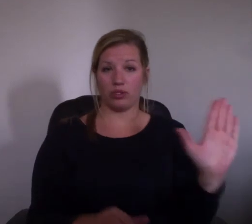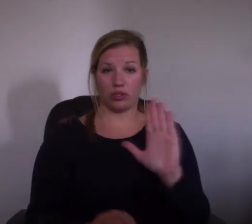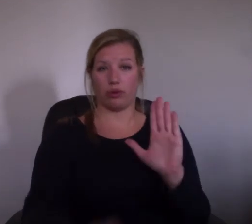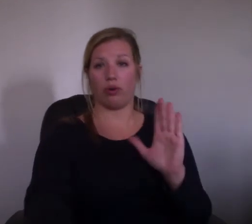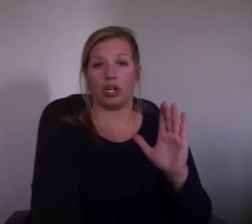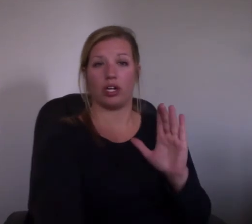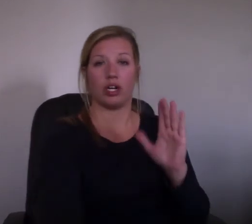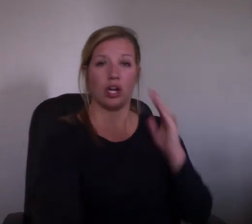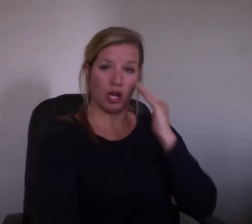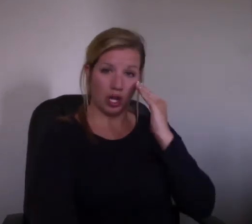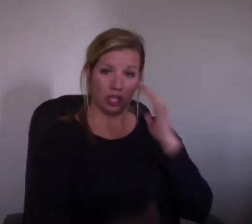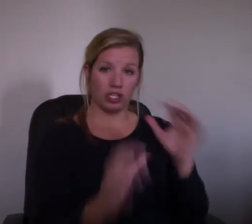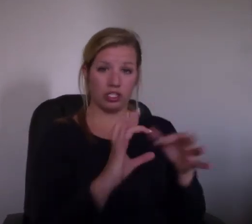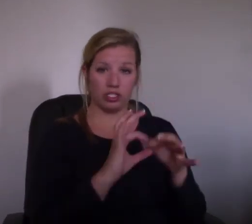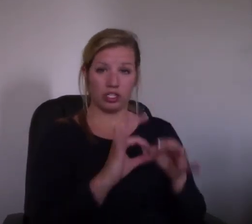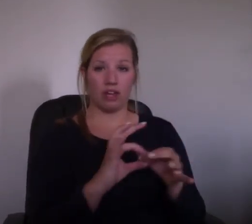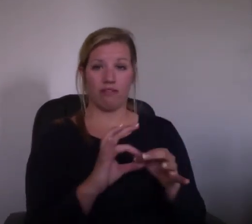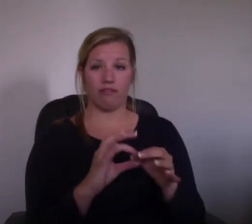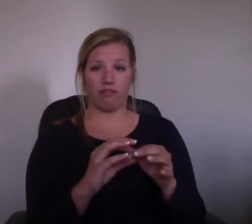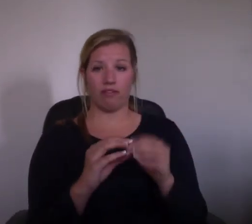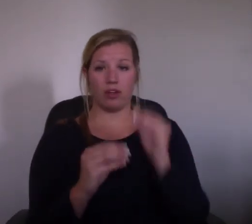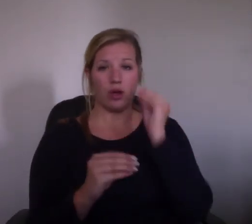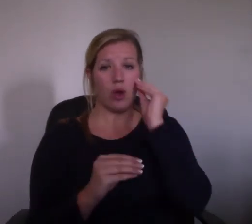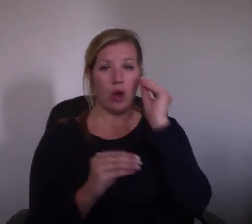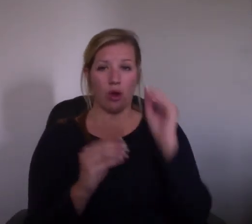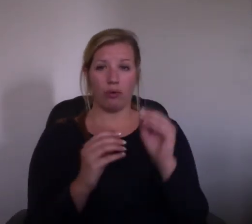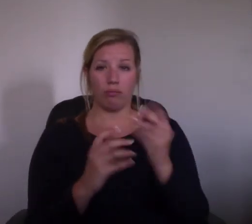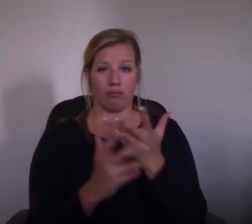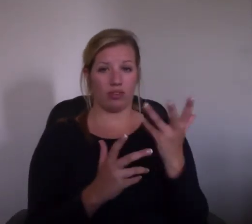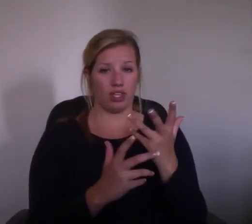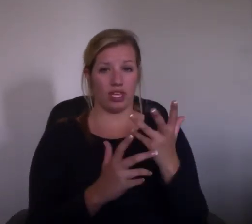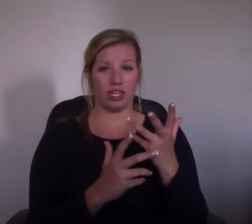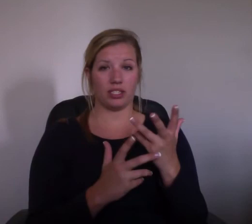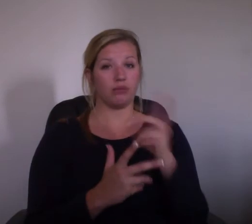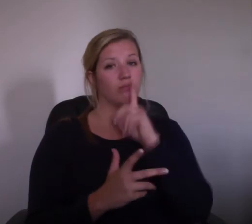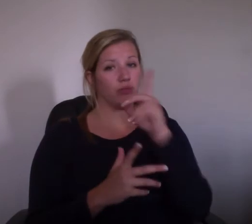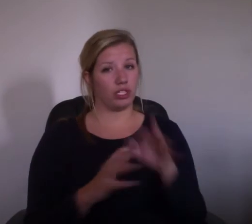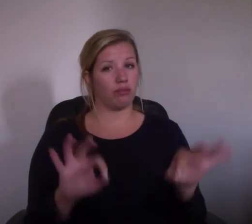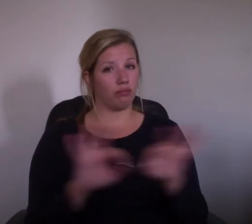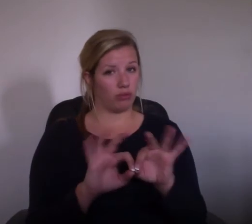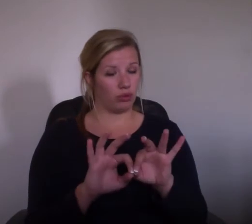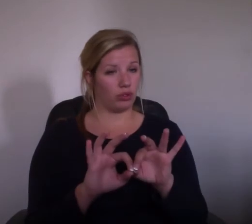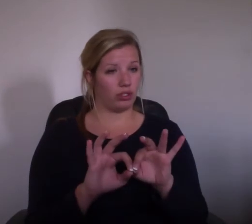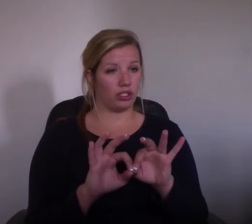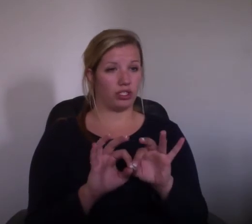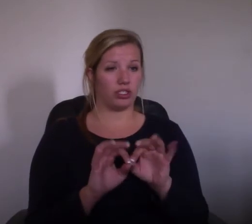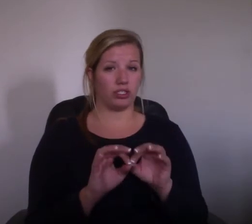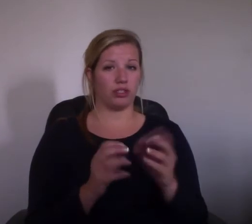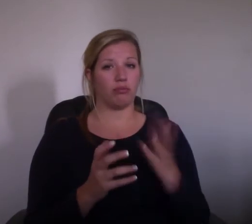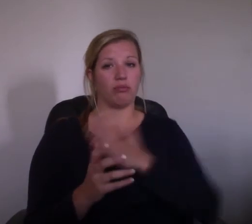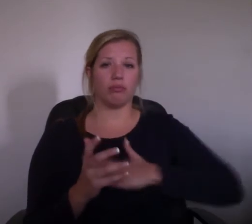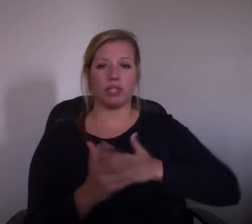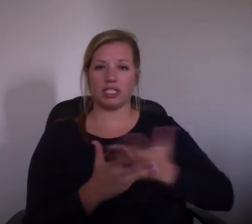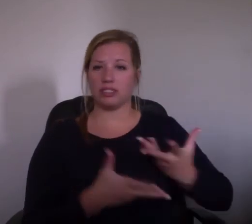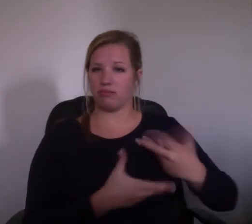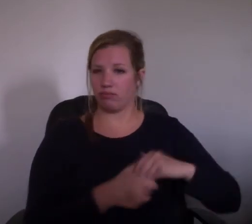very important for disaster recovery. Important documents. Gather your important documents, put them in one place, put them in a